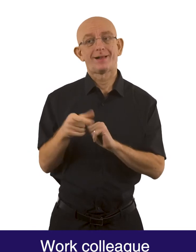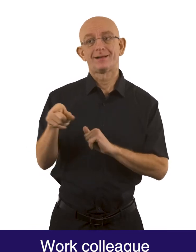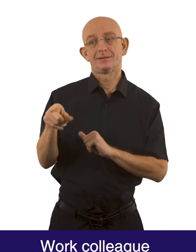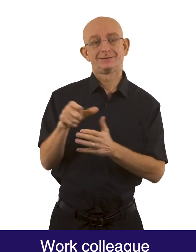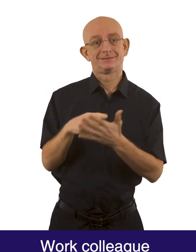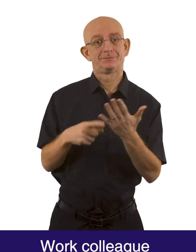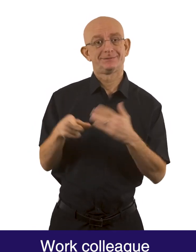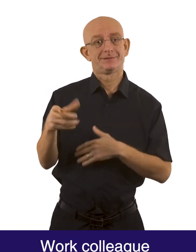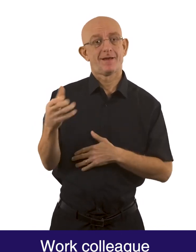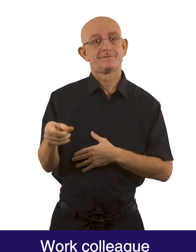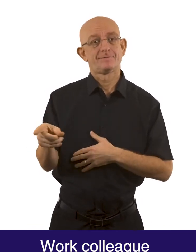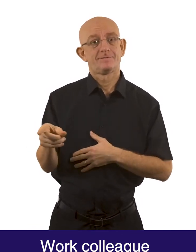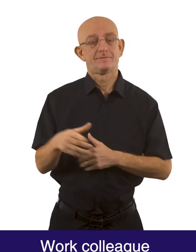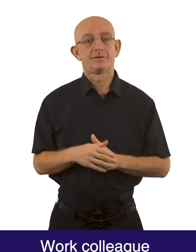Work colleague.